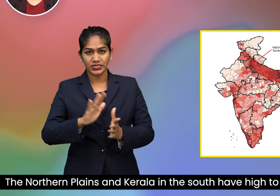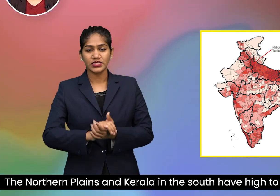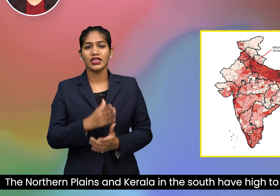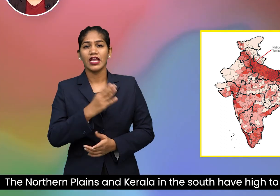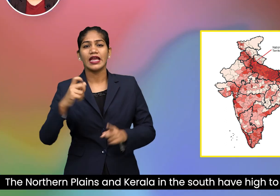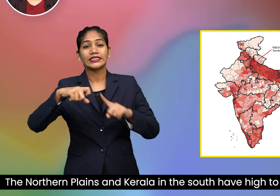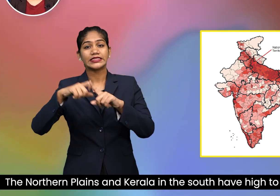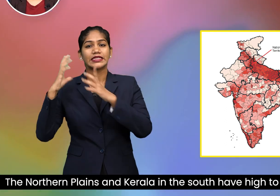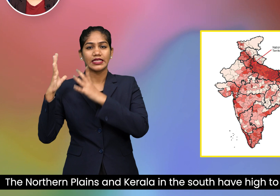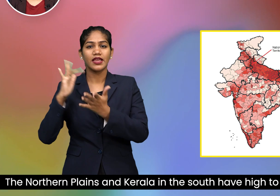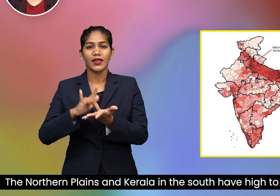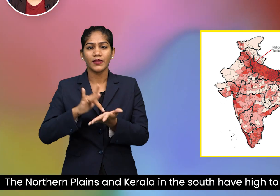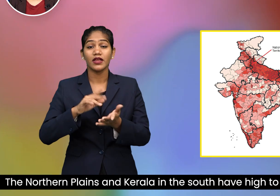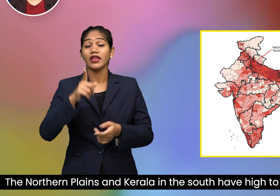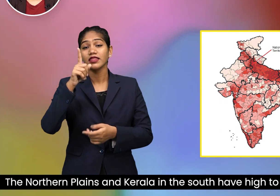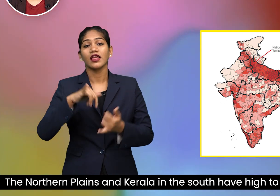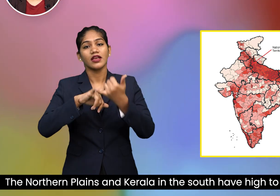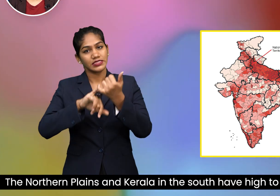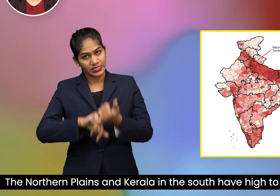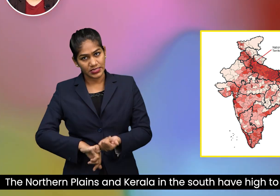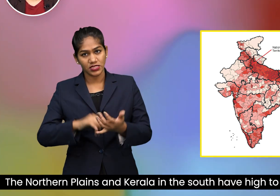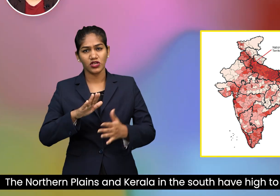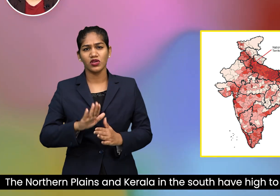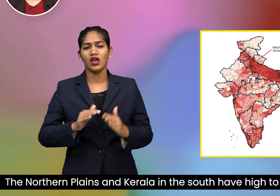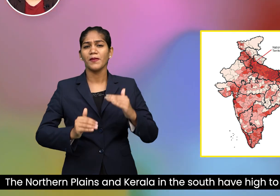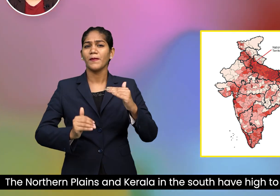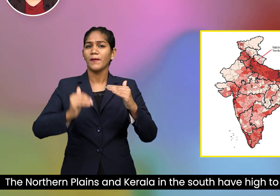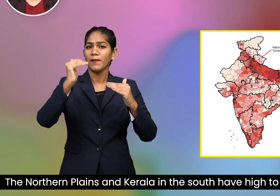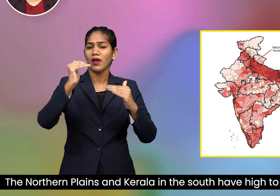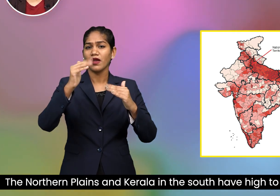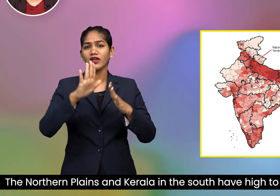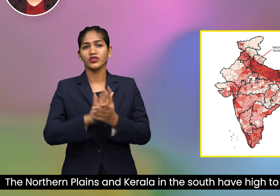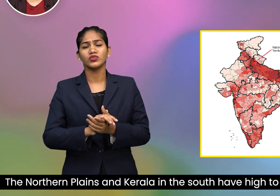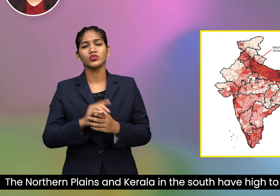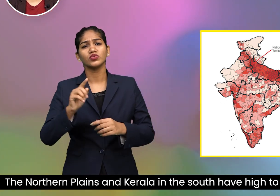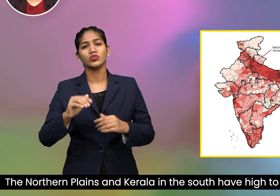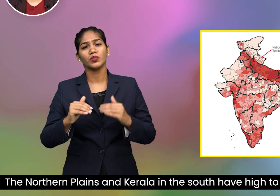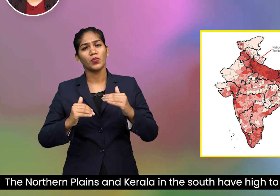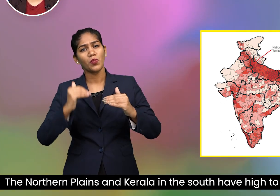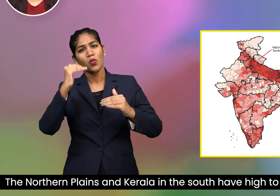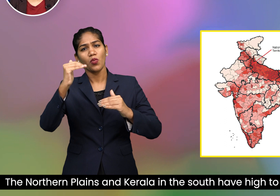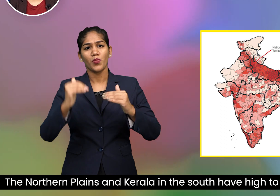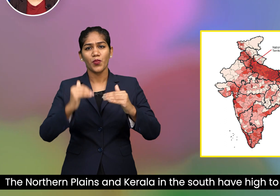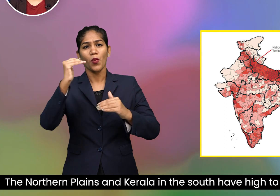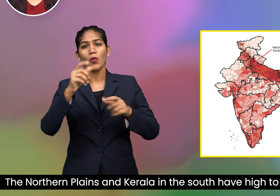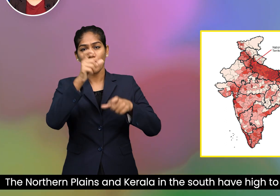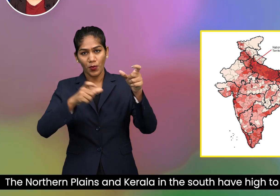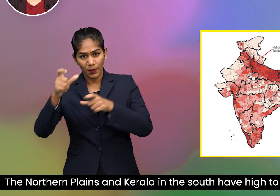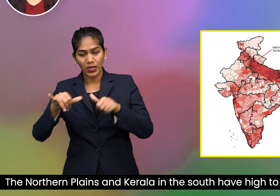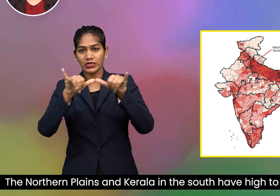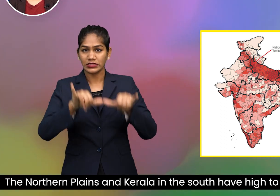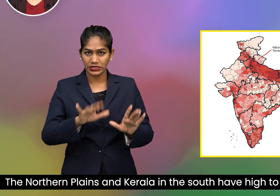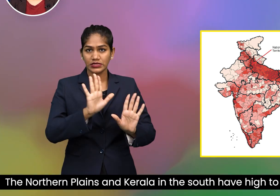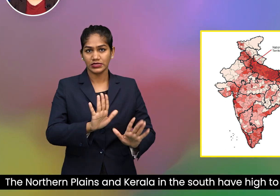and Kerala in the south have high to very high population densities.